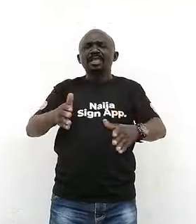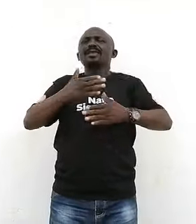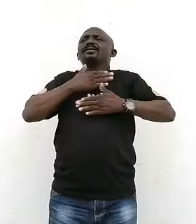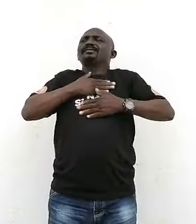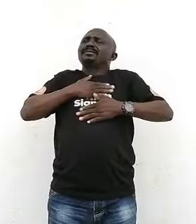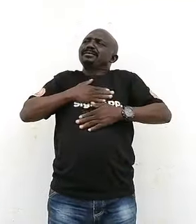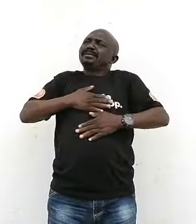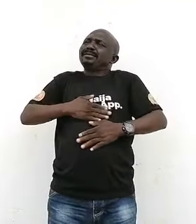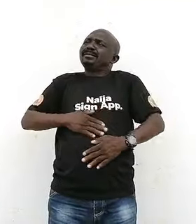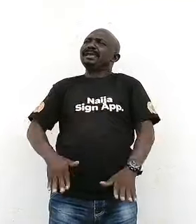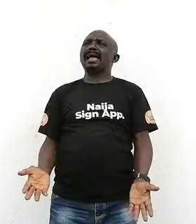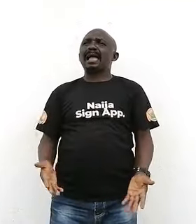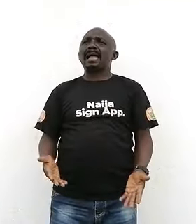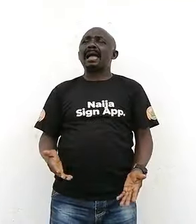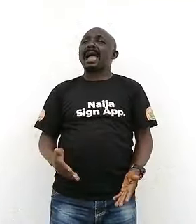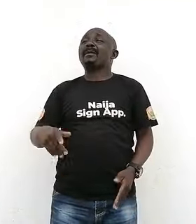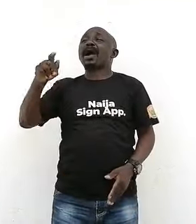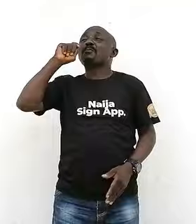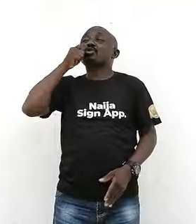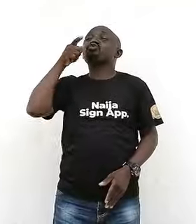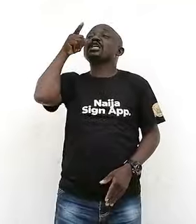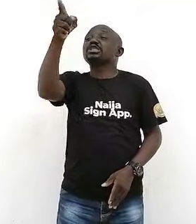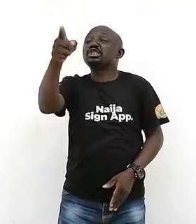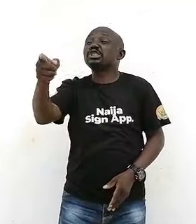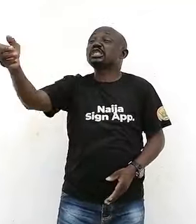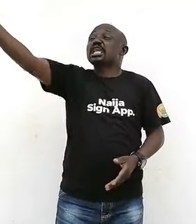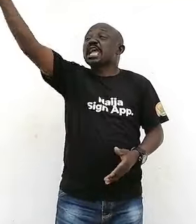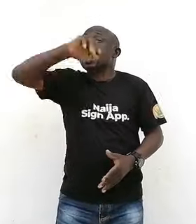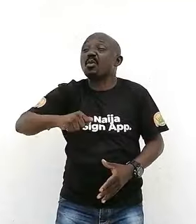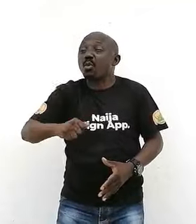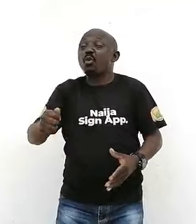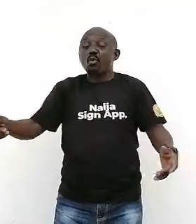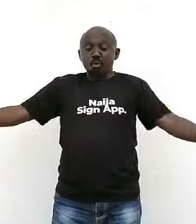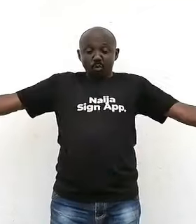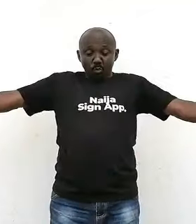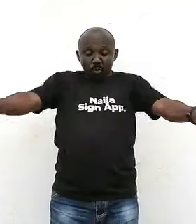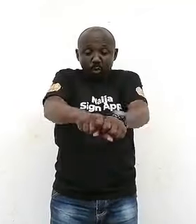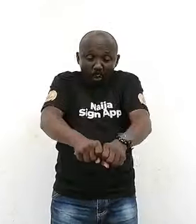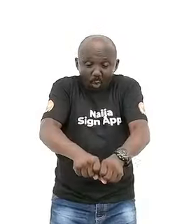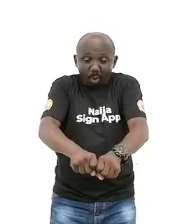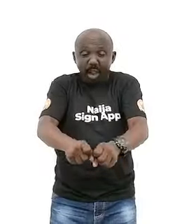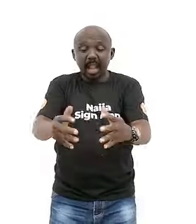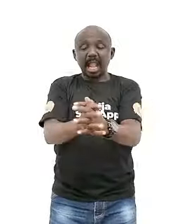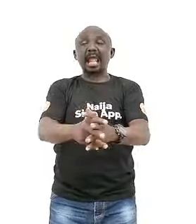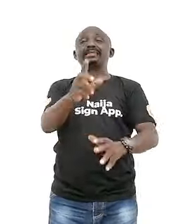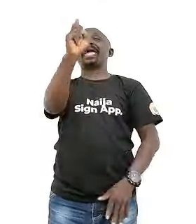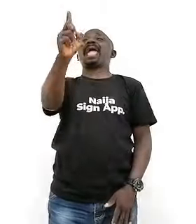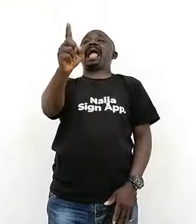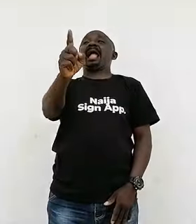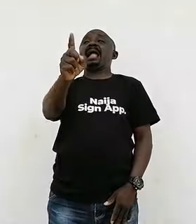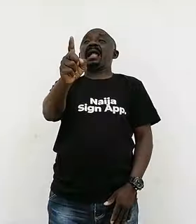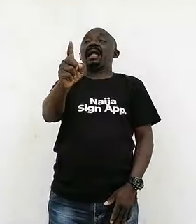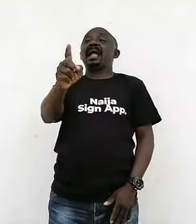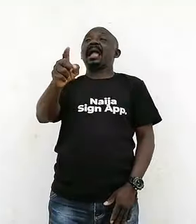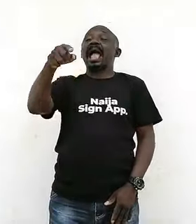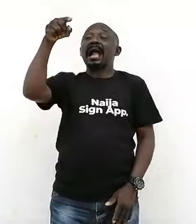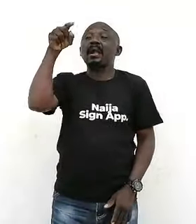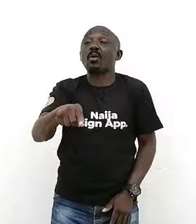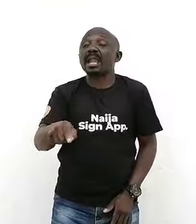the affiliation, linguistic affiliation, that have long been weaponized by politicians. Young people are coming together to